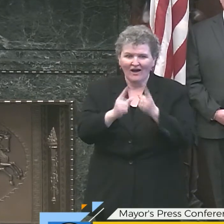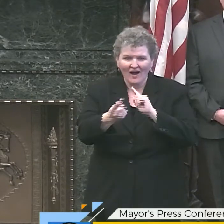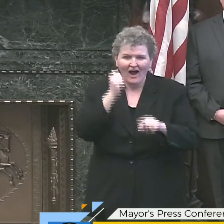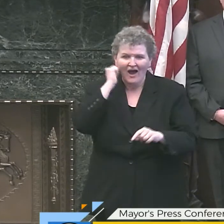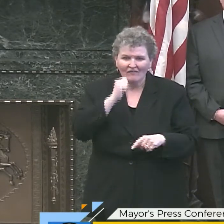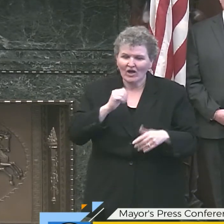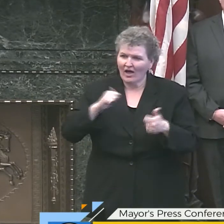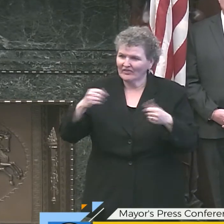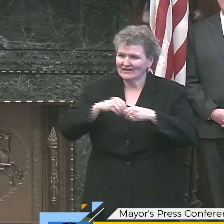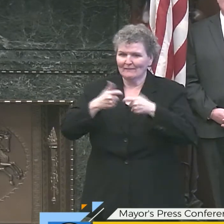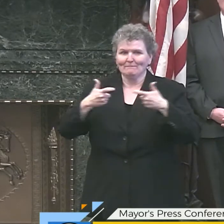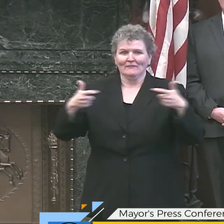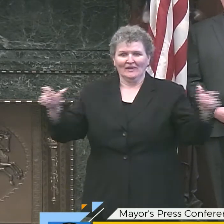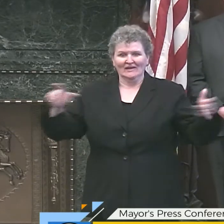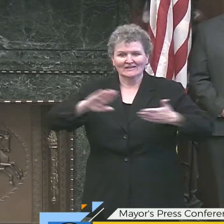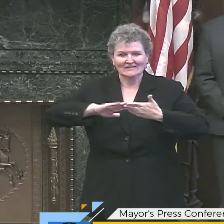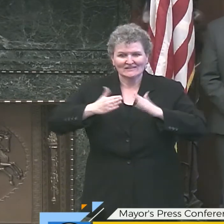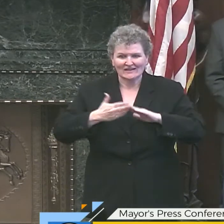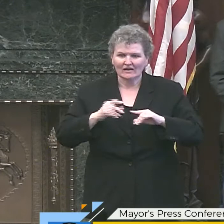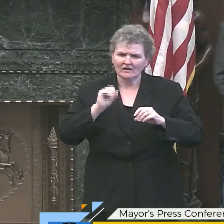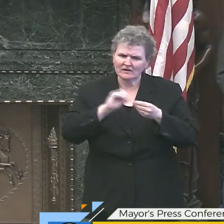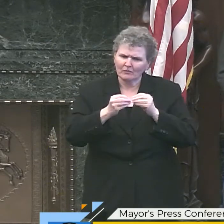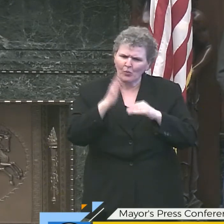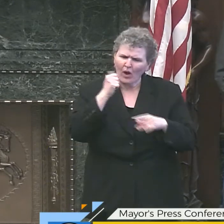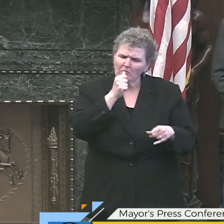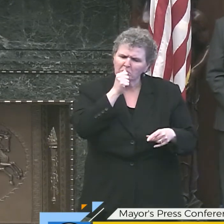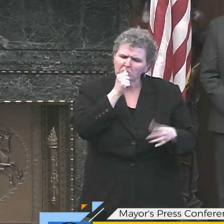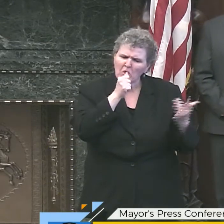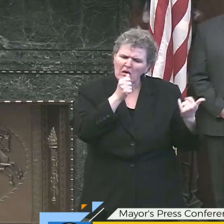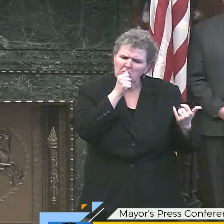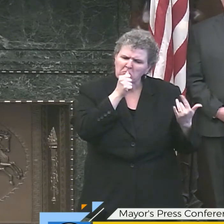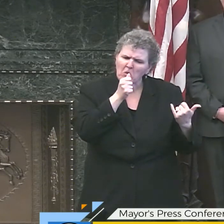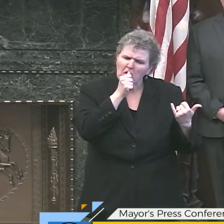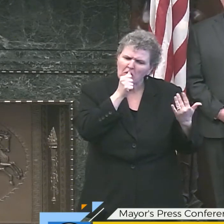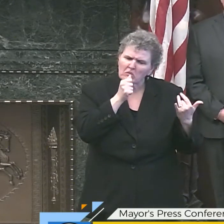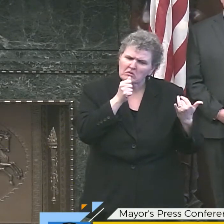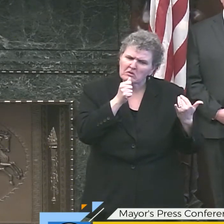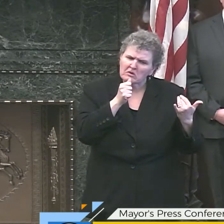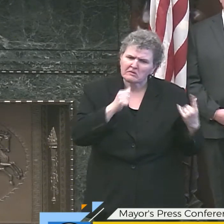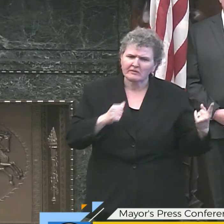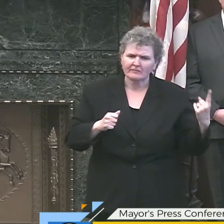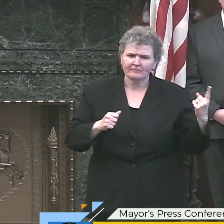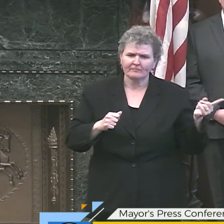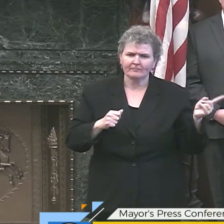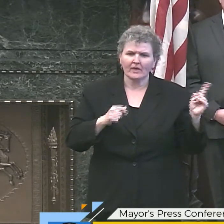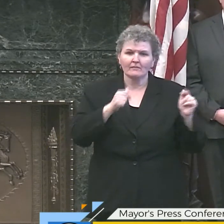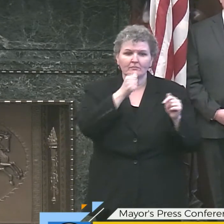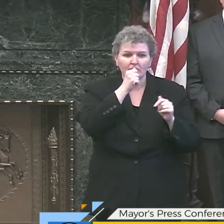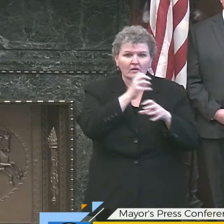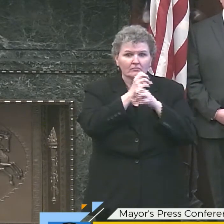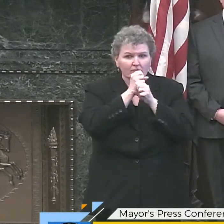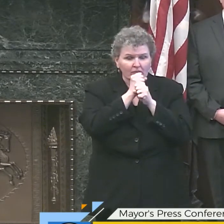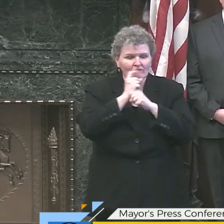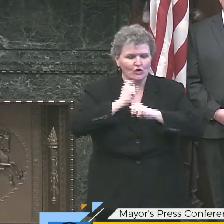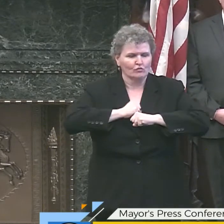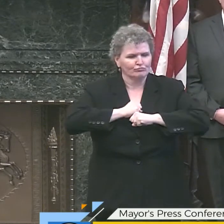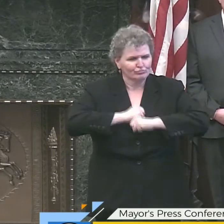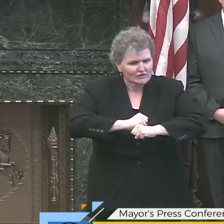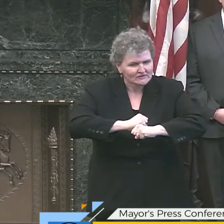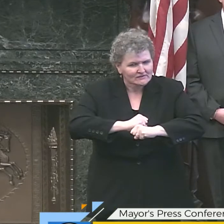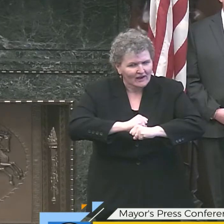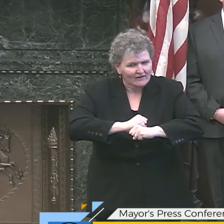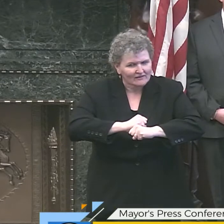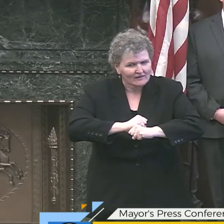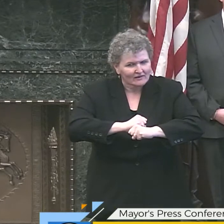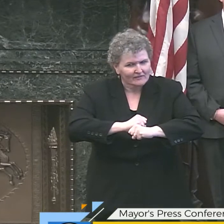numbers. Our concern is that we want to make sure that one, the privacy is protected, but also that we don't